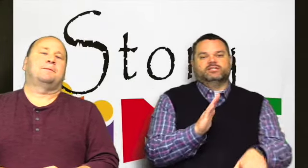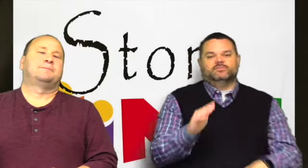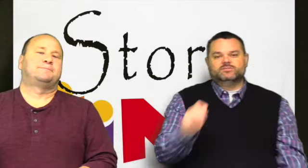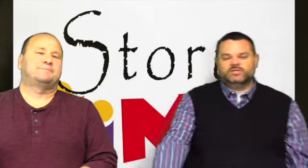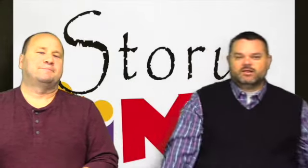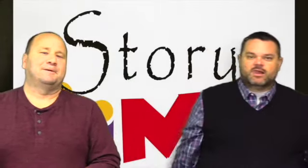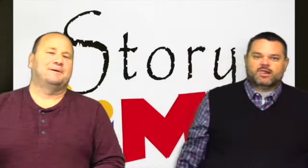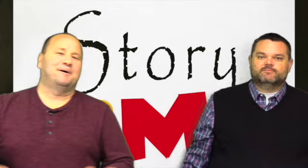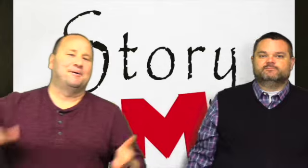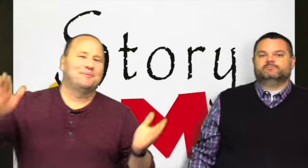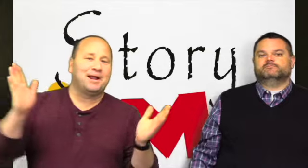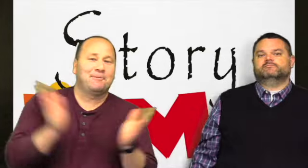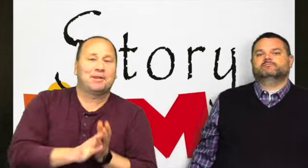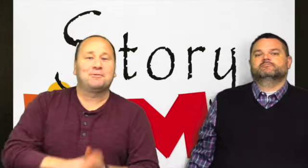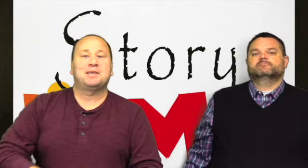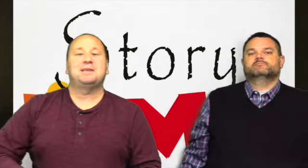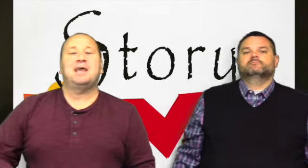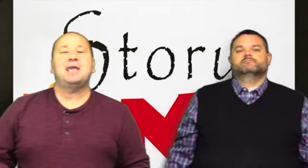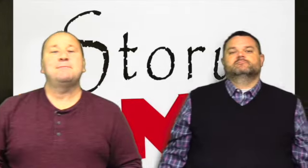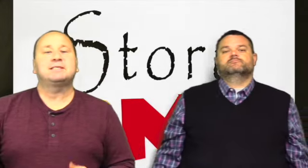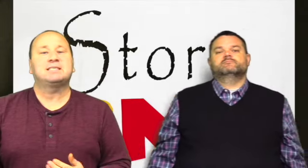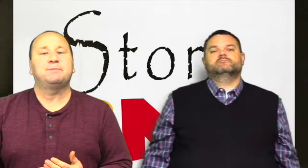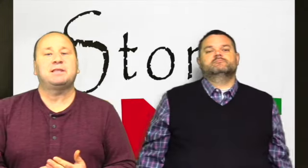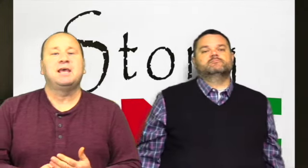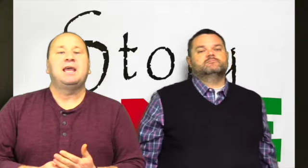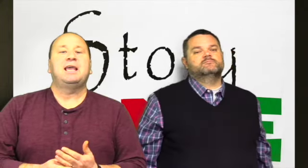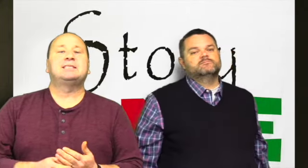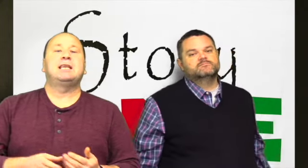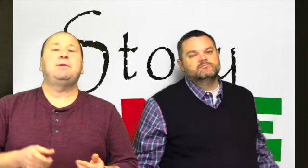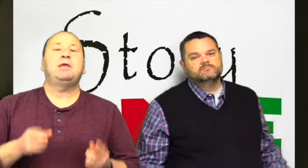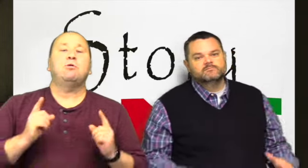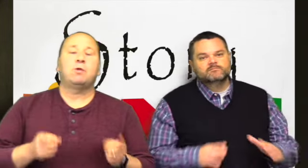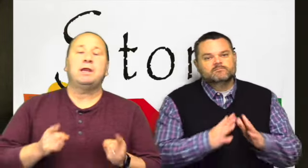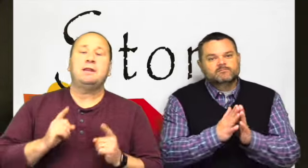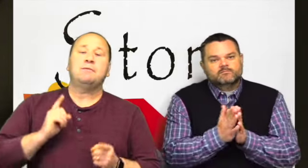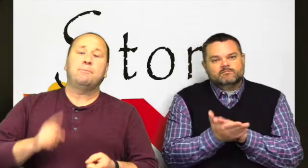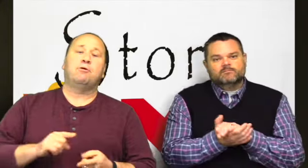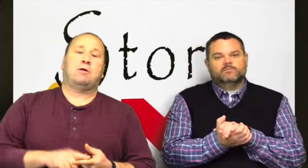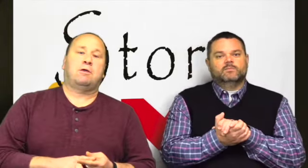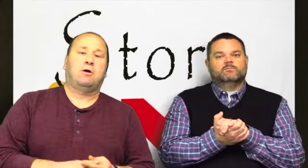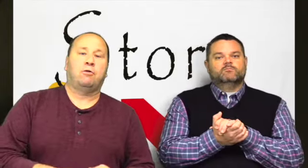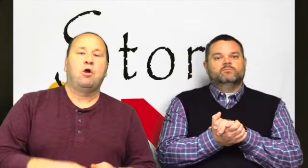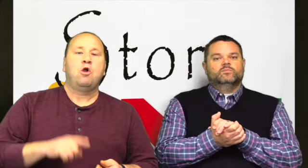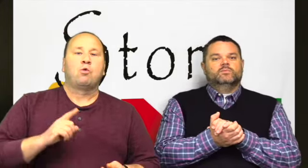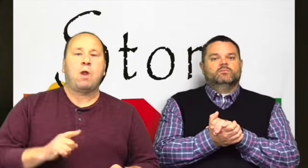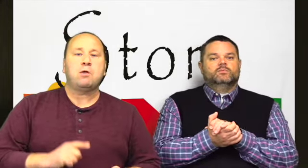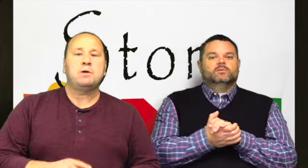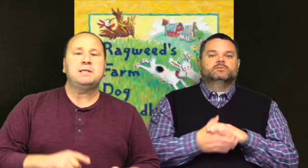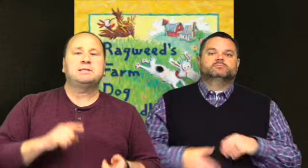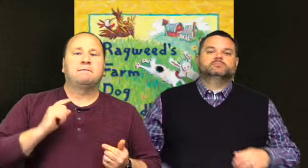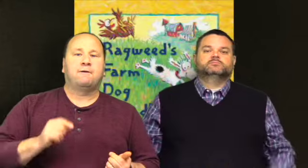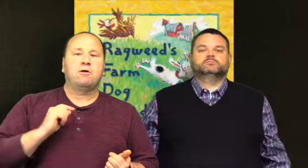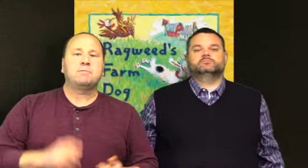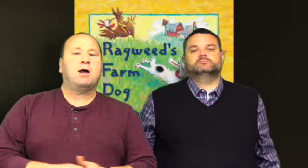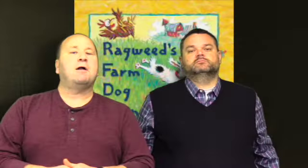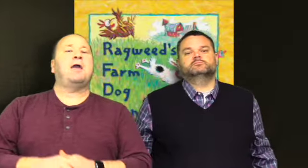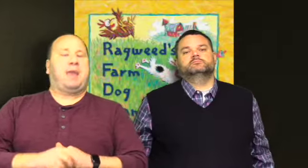this week? All right, here we go. Today, Mrs. Smith is going to be reading the book called Ragweed's Farm Dog